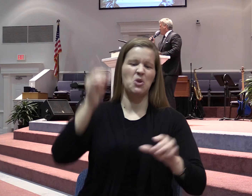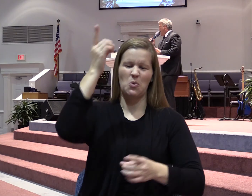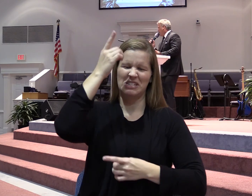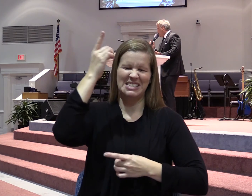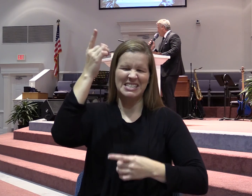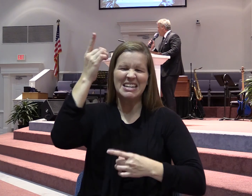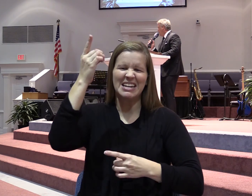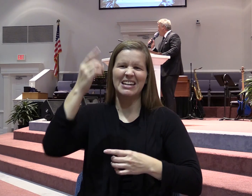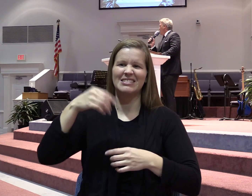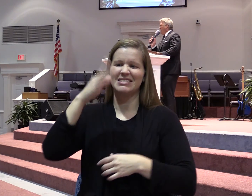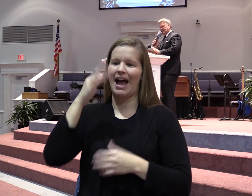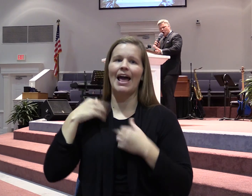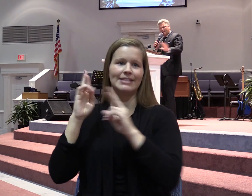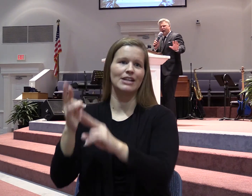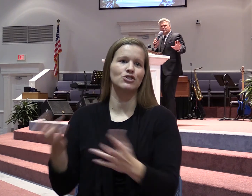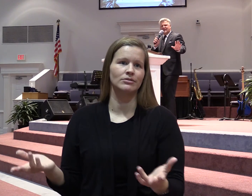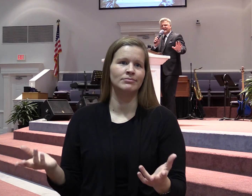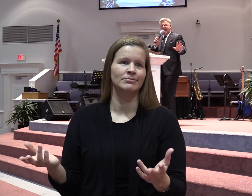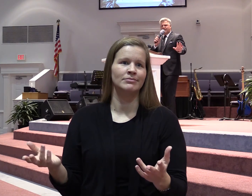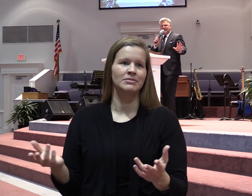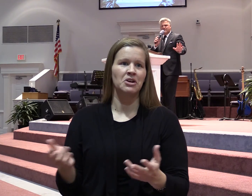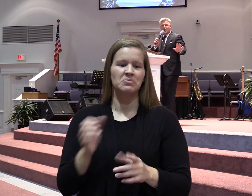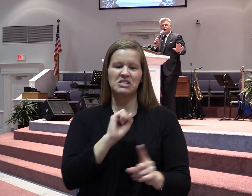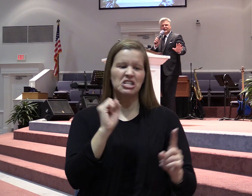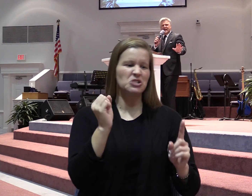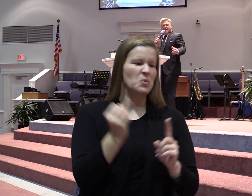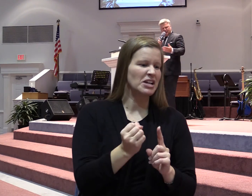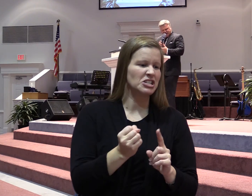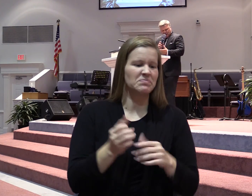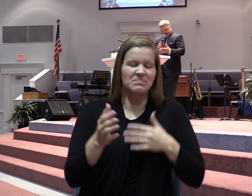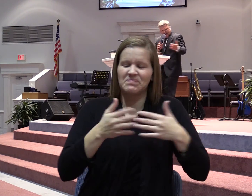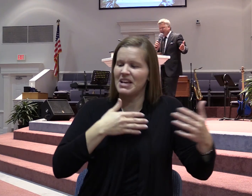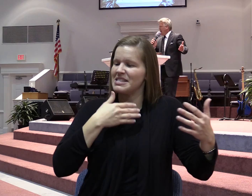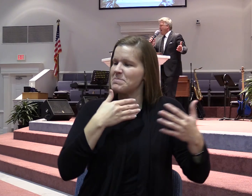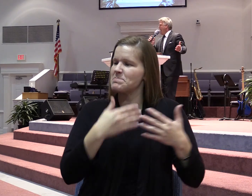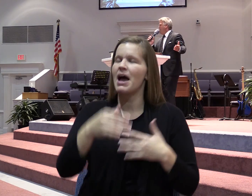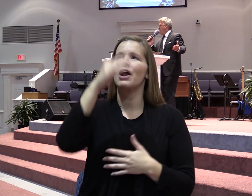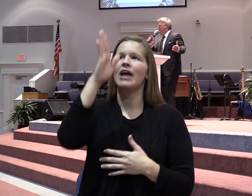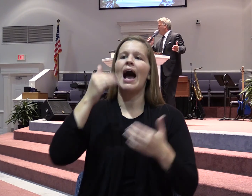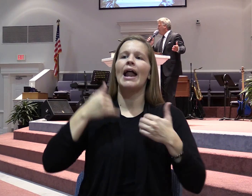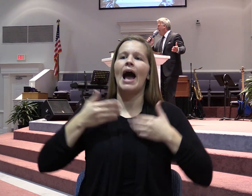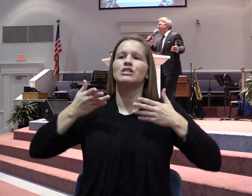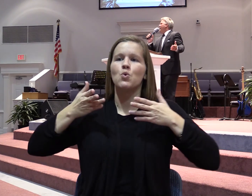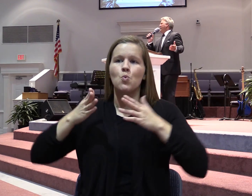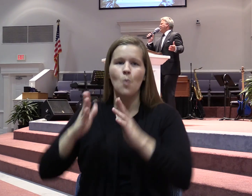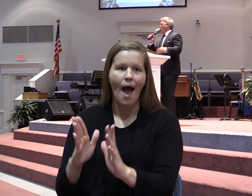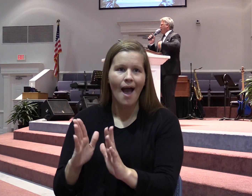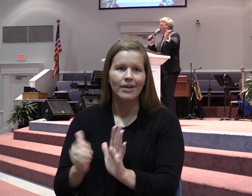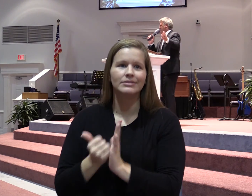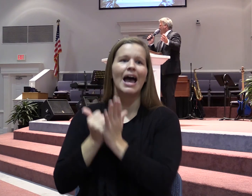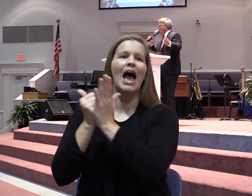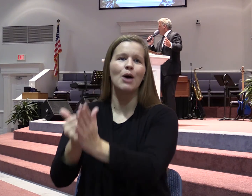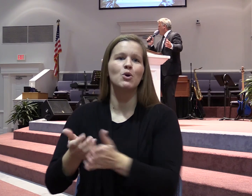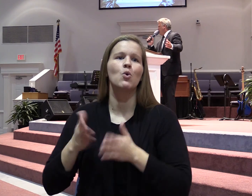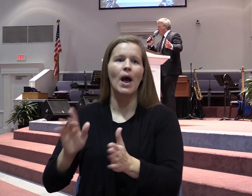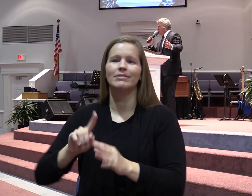there is not a cure. There is no mountain that cannot be moved. There is no sea that cannot be parted. There is no curse